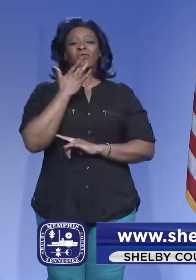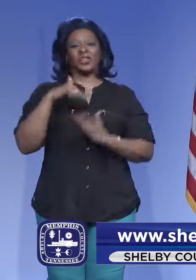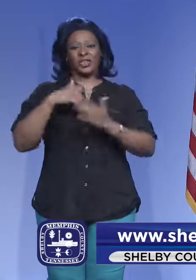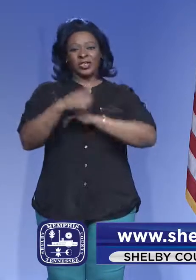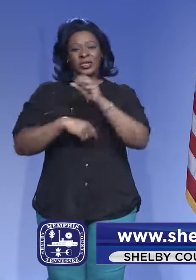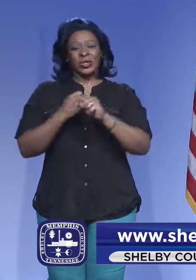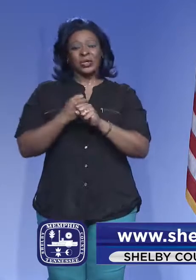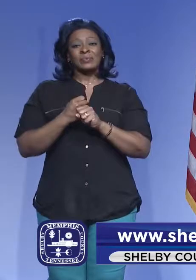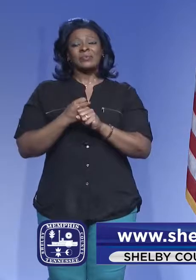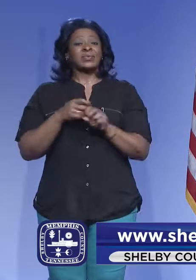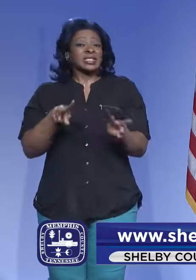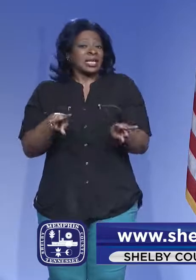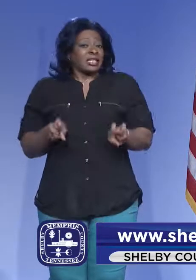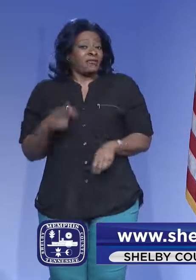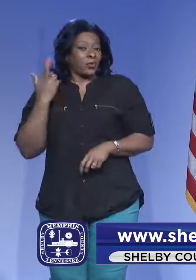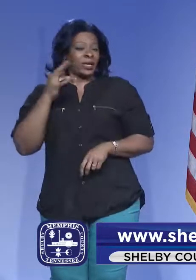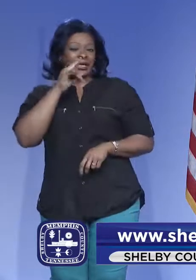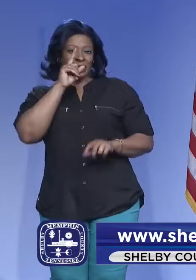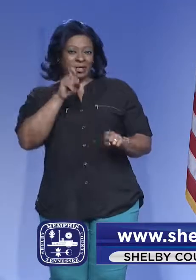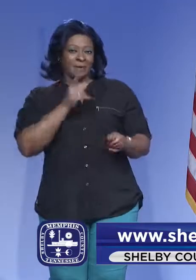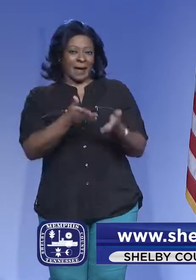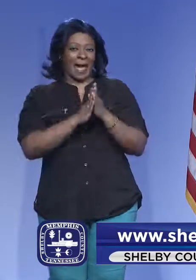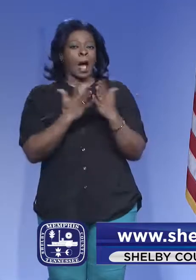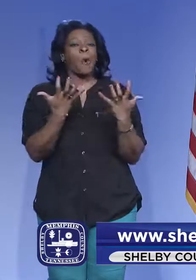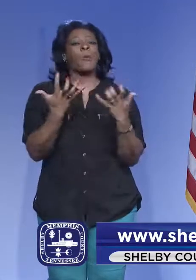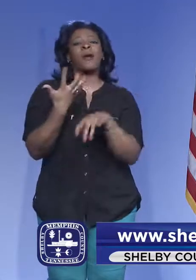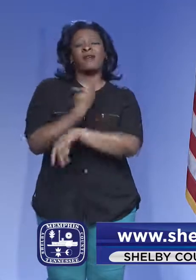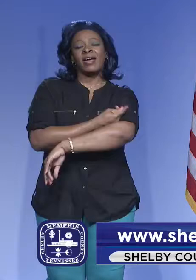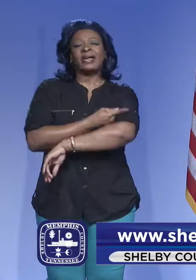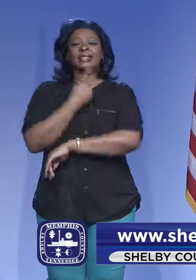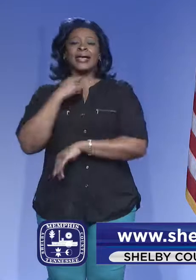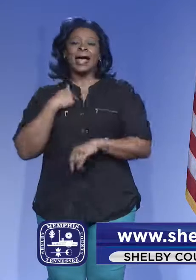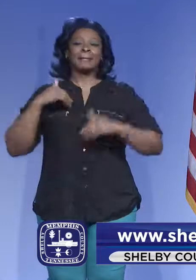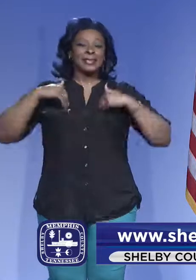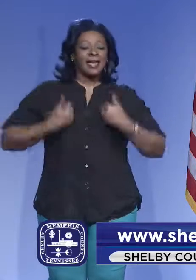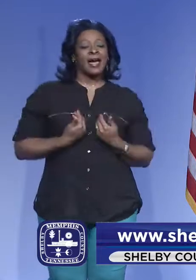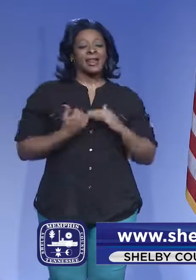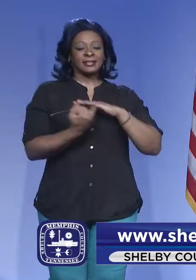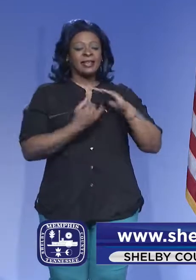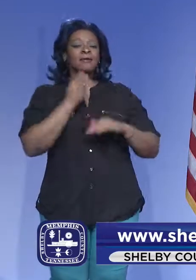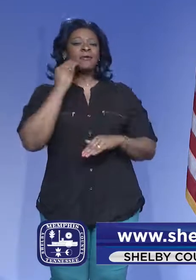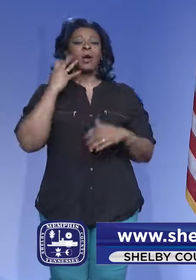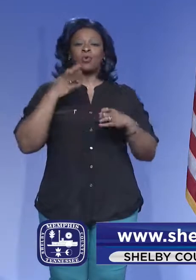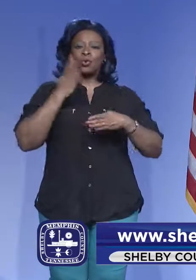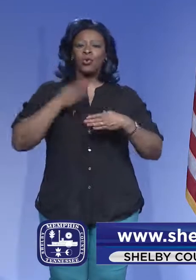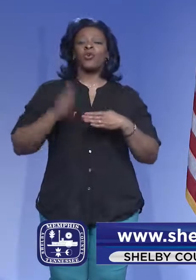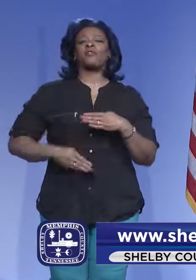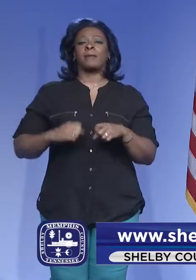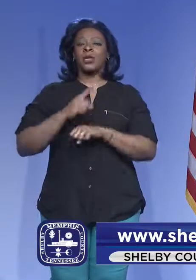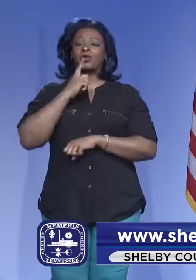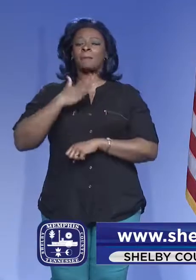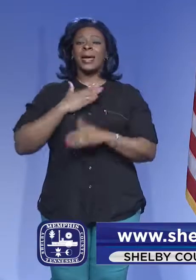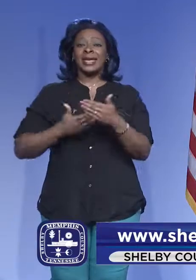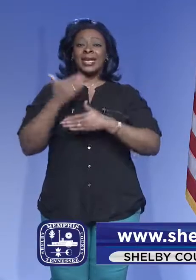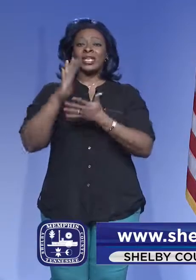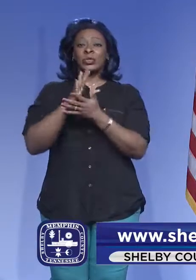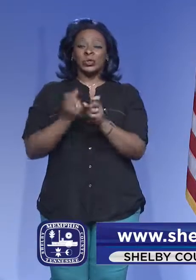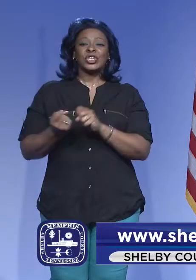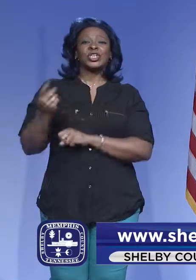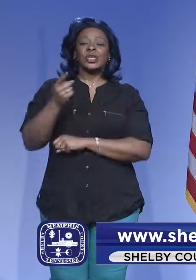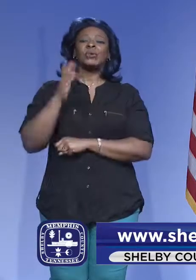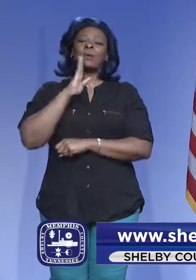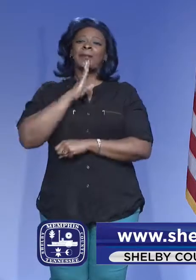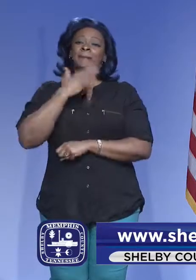think for very selfish reasons, kids ought to be asking for the vaccine, saying, I'm tired of this. I want to get it over, make sure my next school year goes